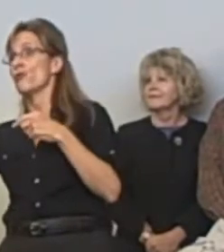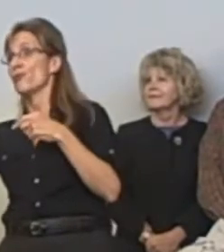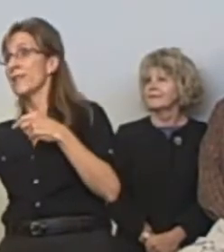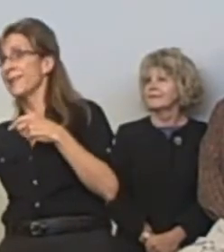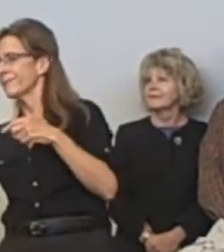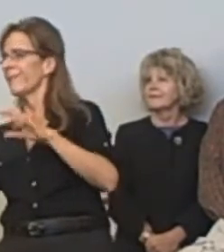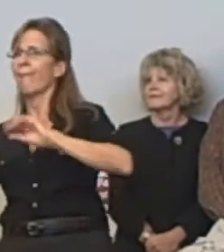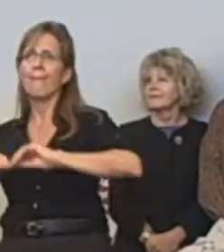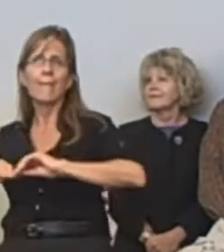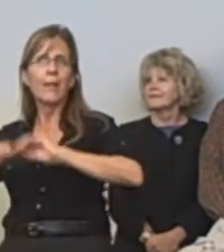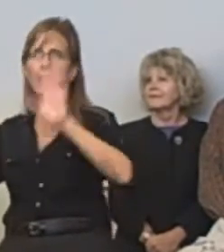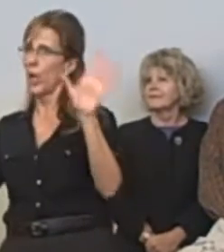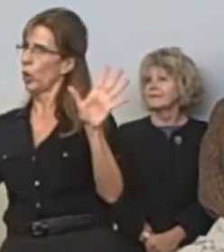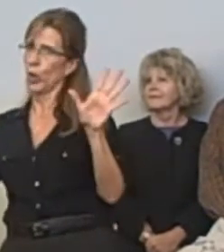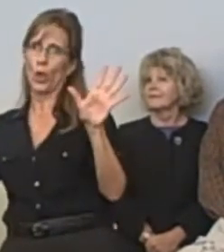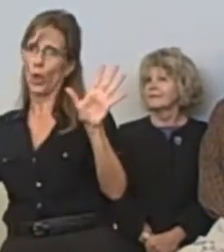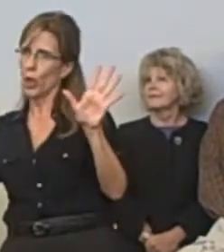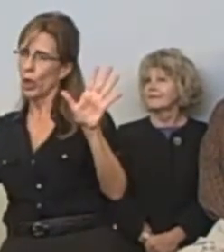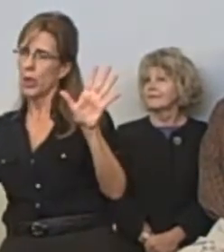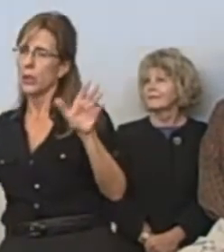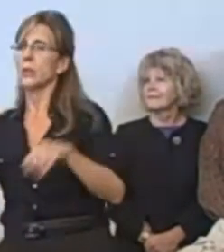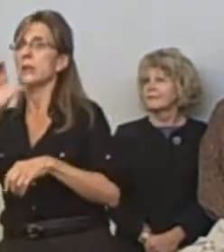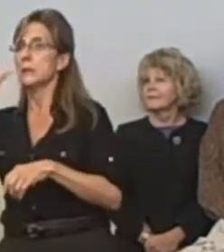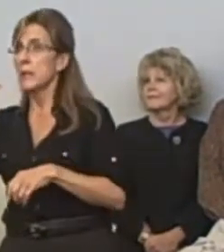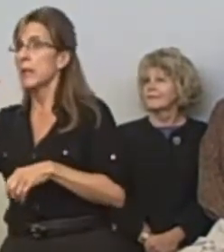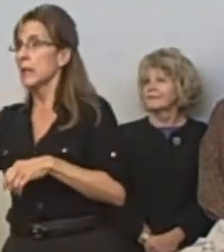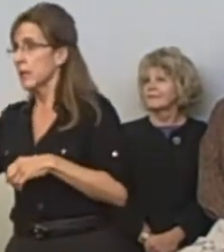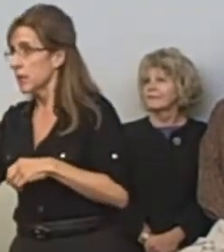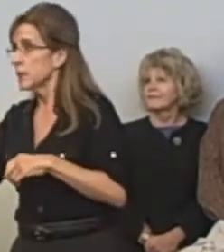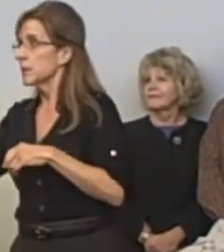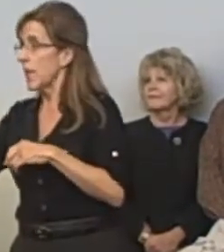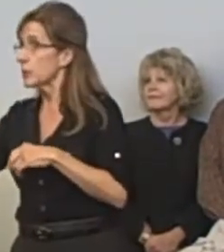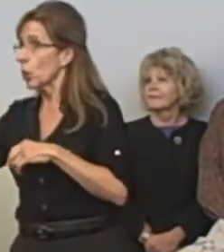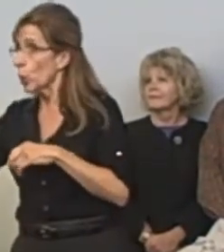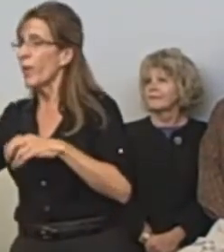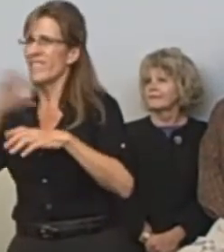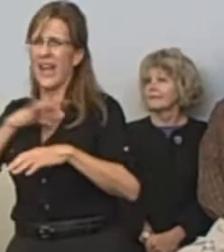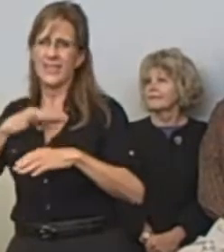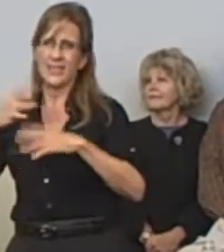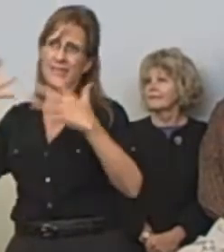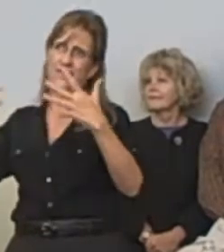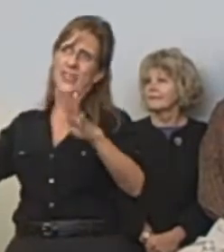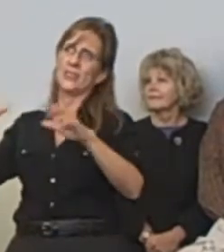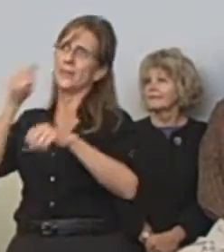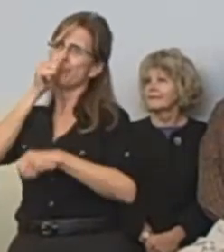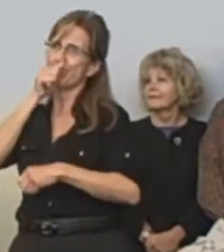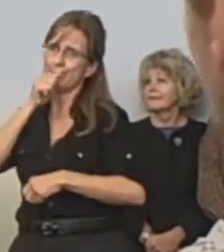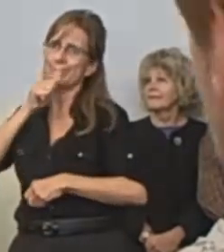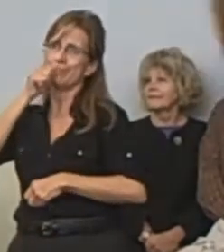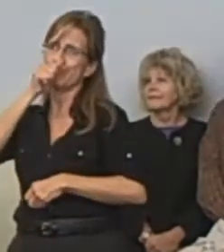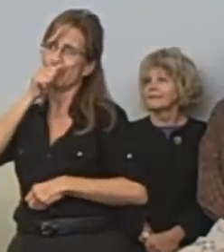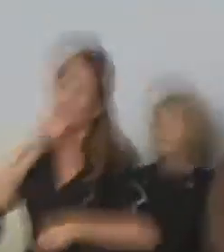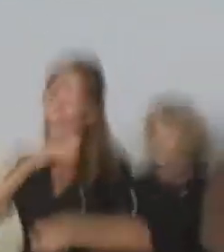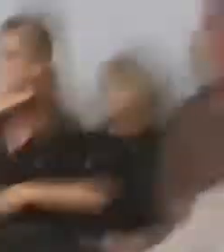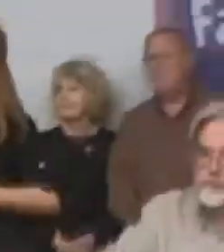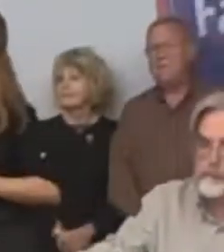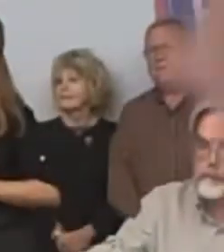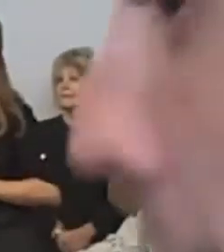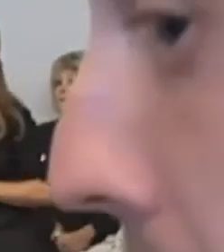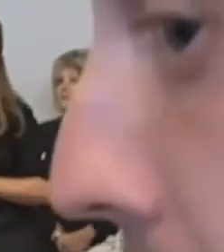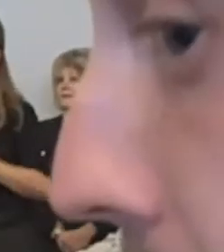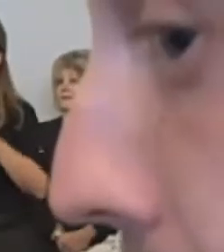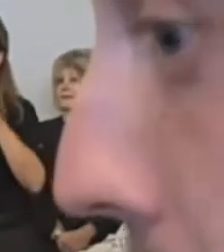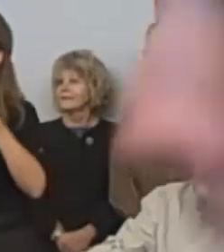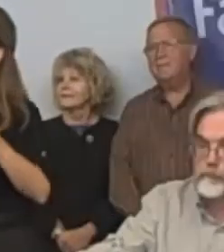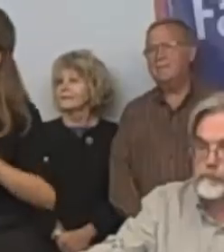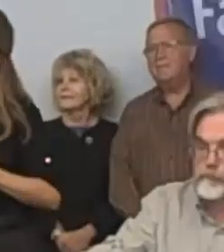clear. The CSU faculty have run out of patience. It is time to address seriously